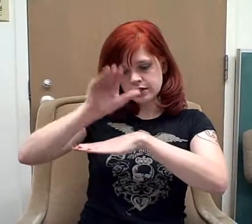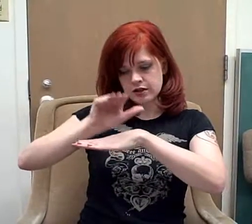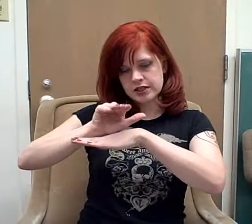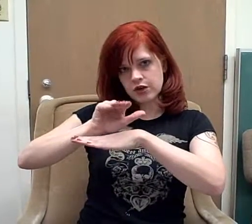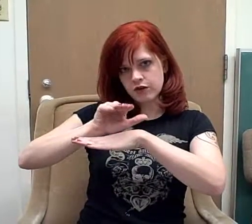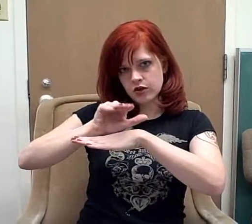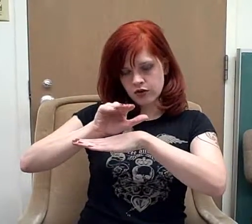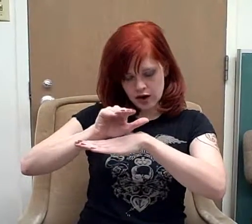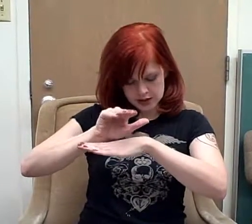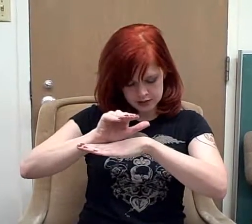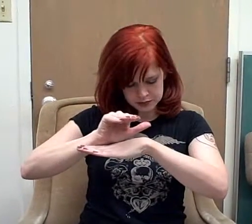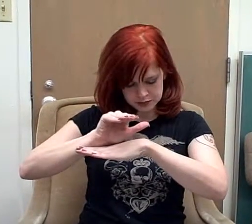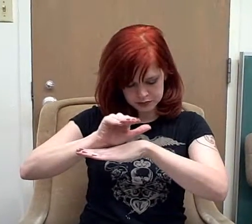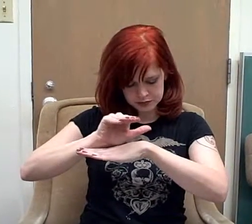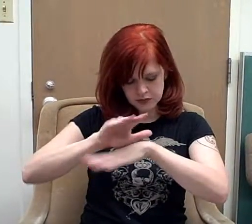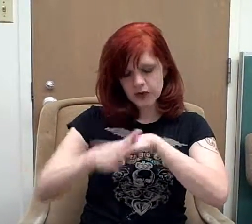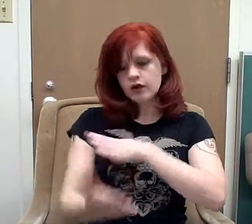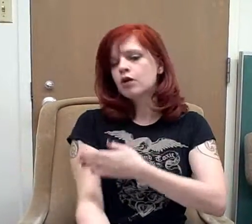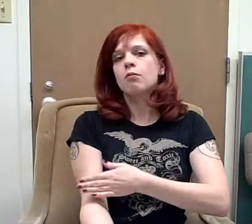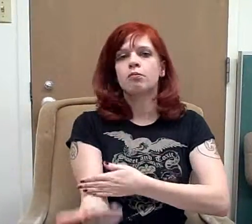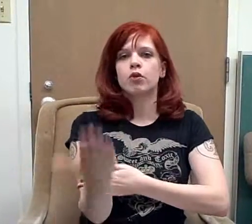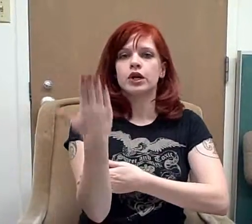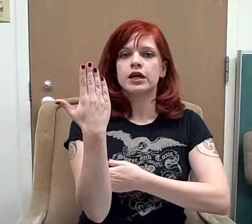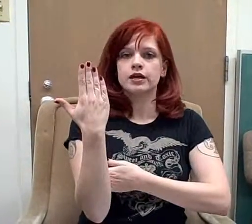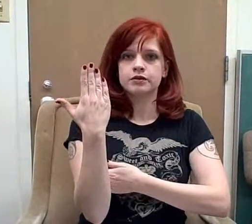sun's down over the horizon. Morning.